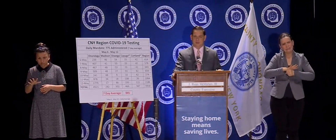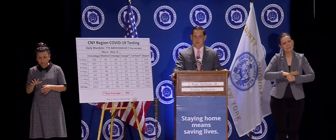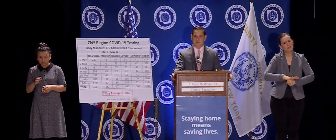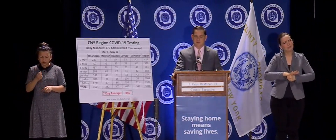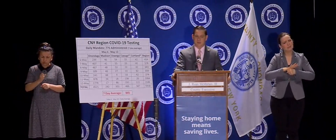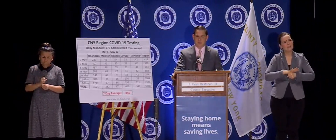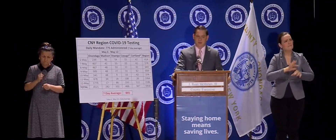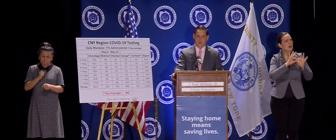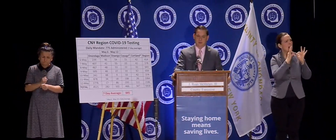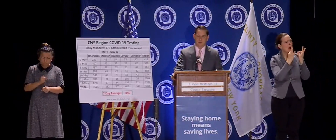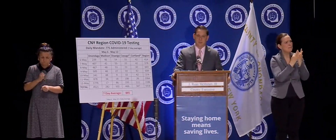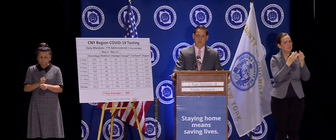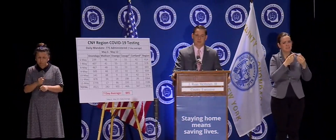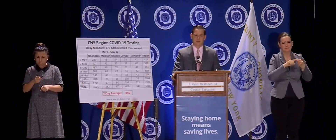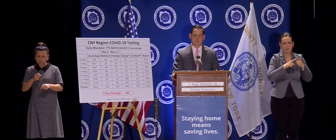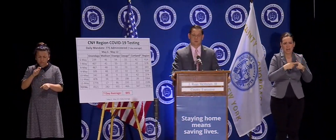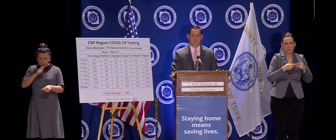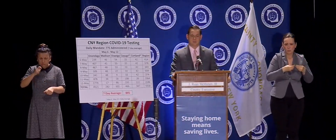meet these